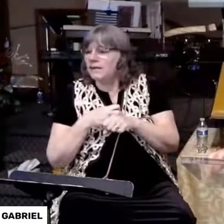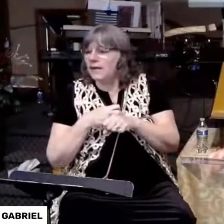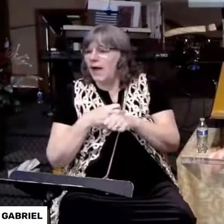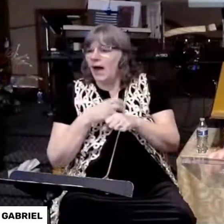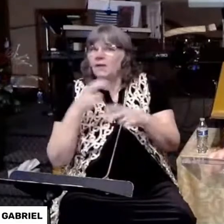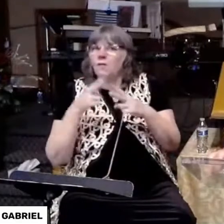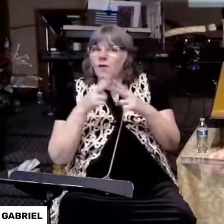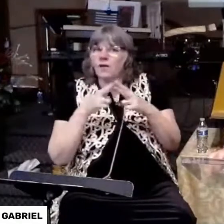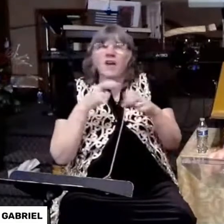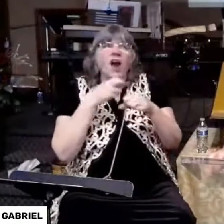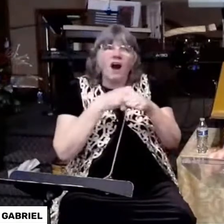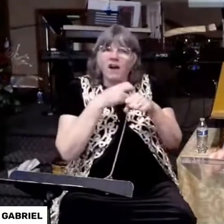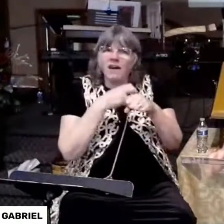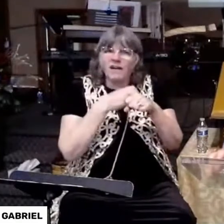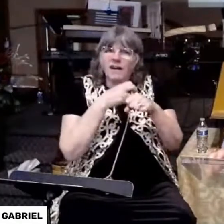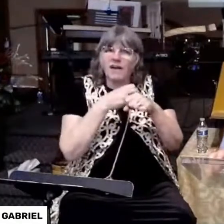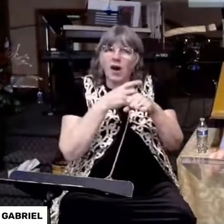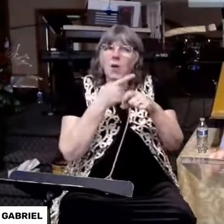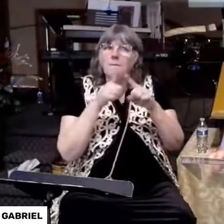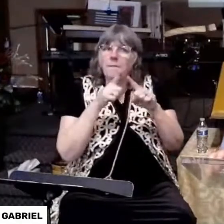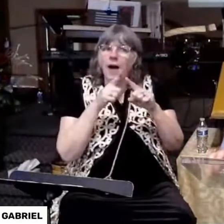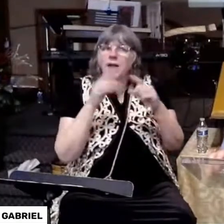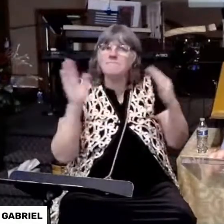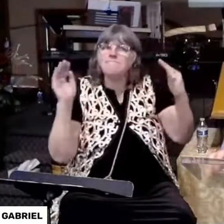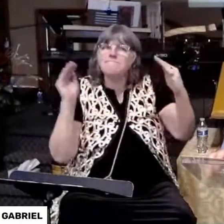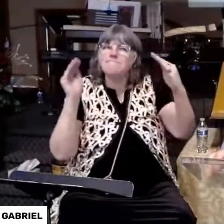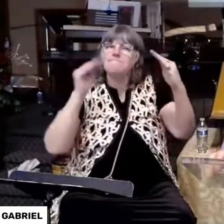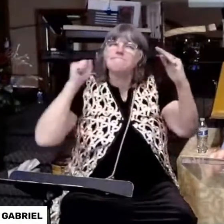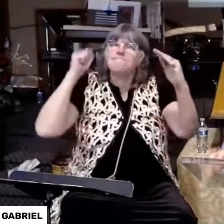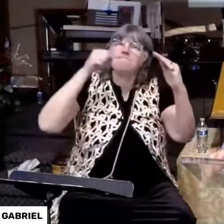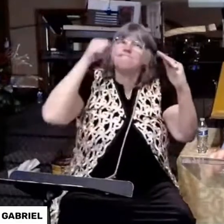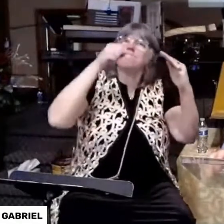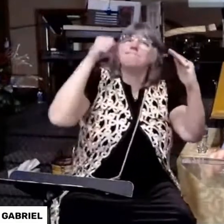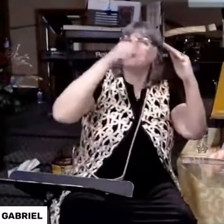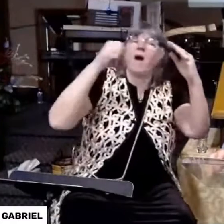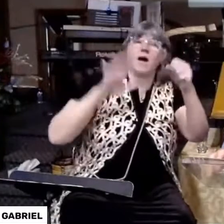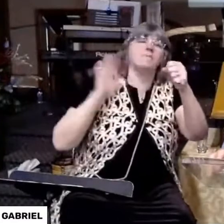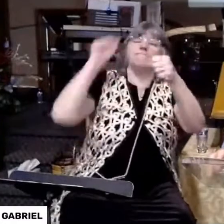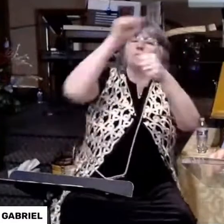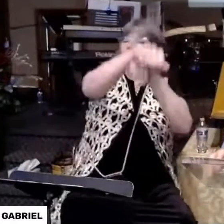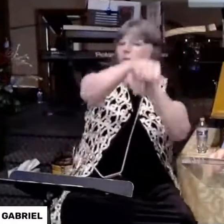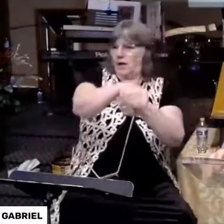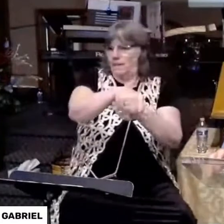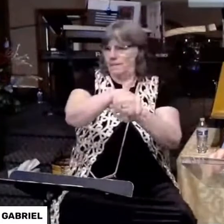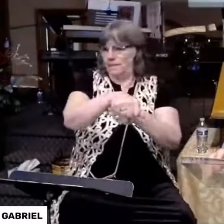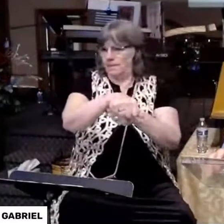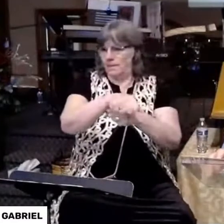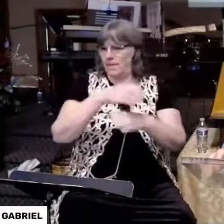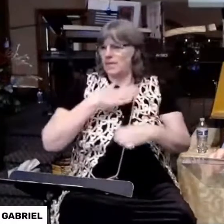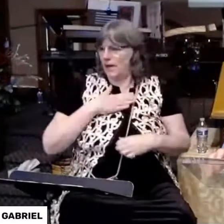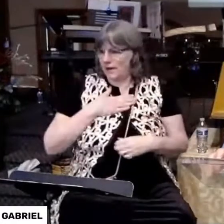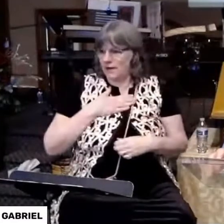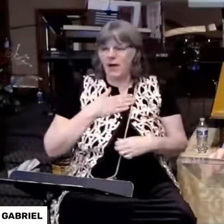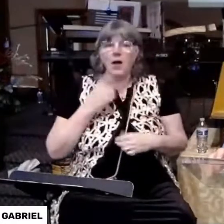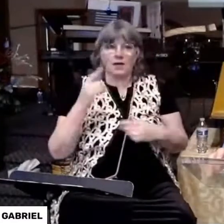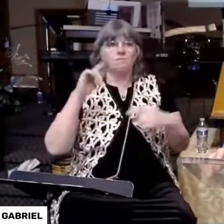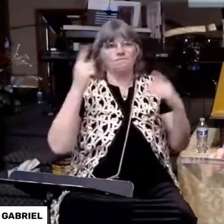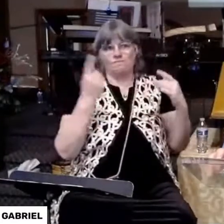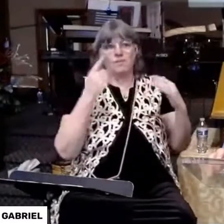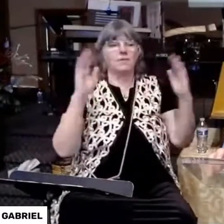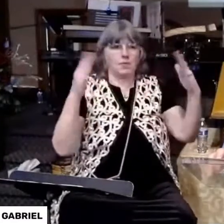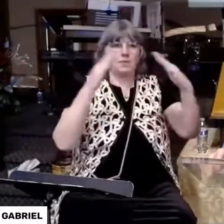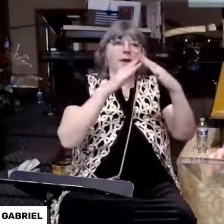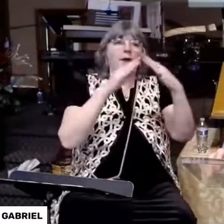cruelty of life, as Hashem teaches us to in the Torah. Again, that's one